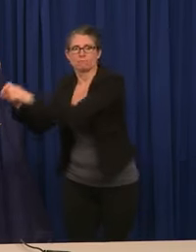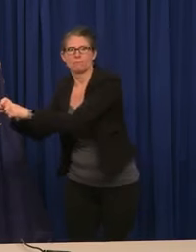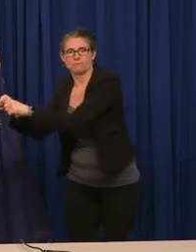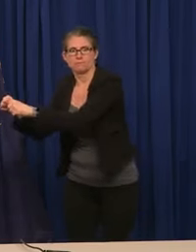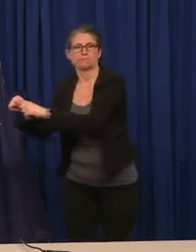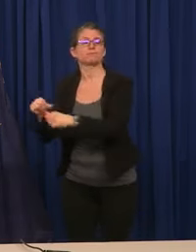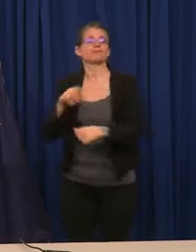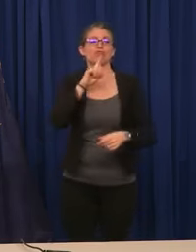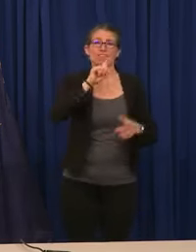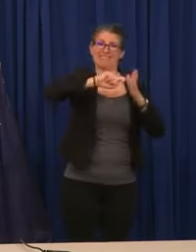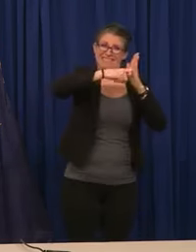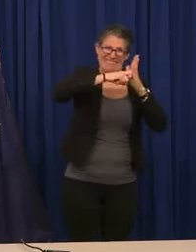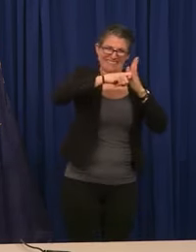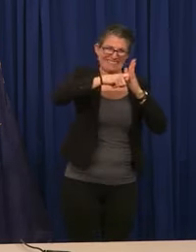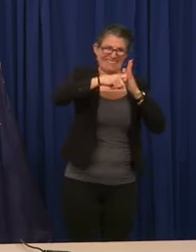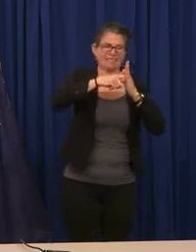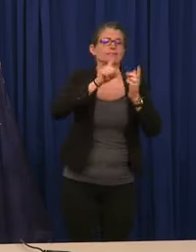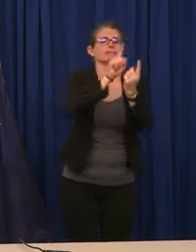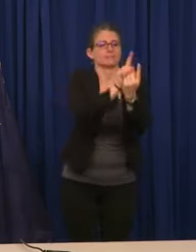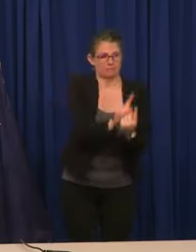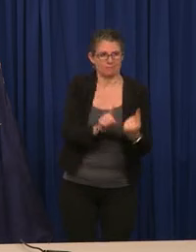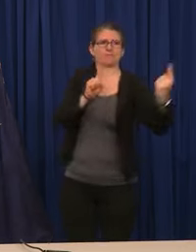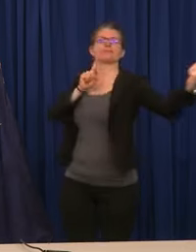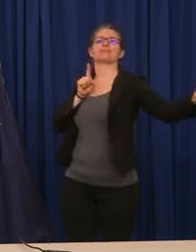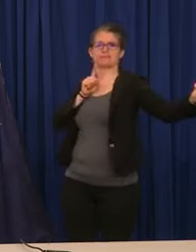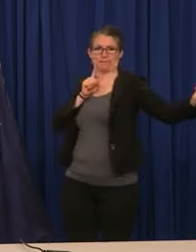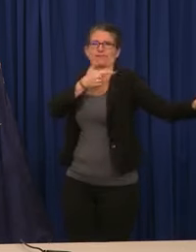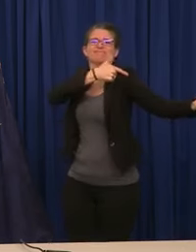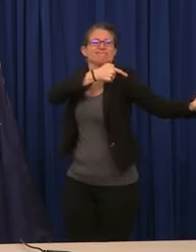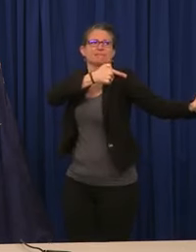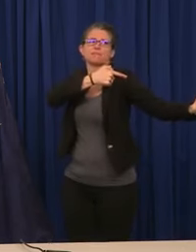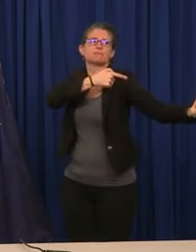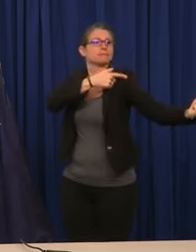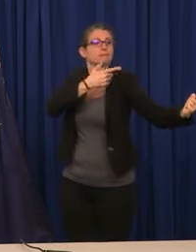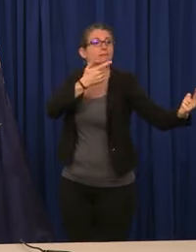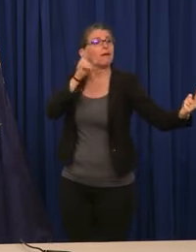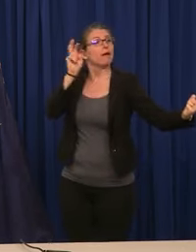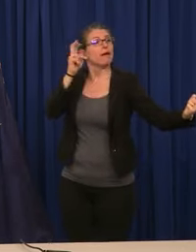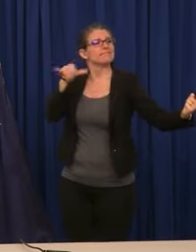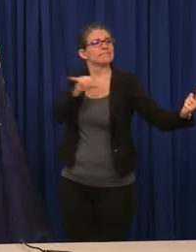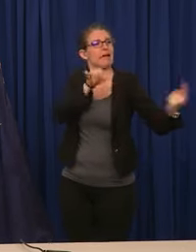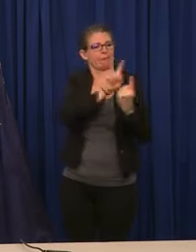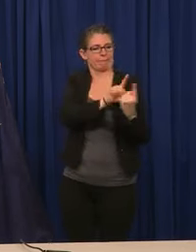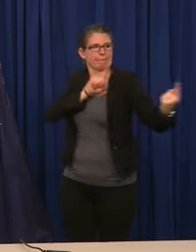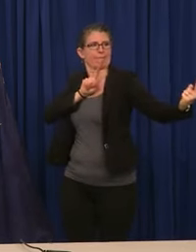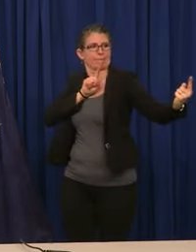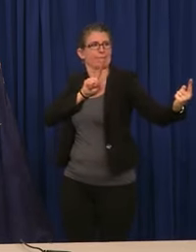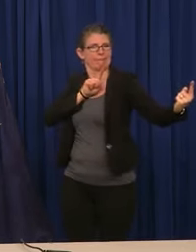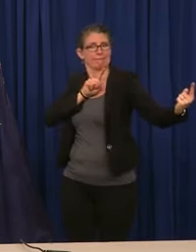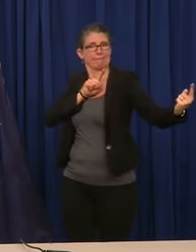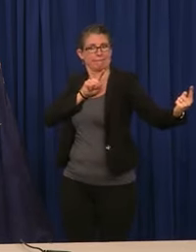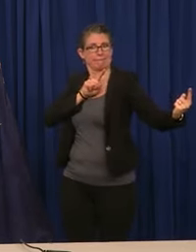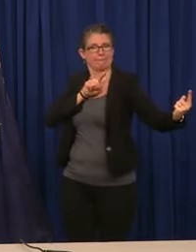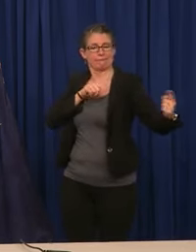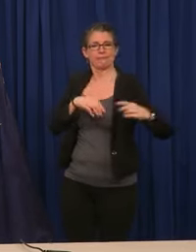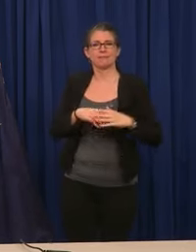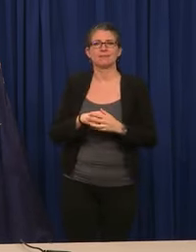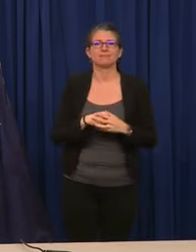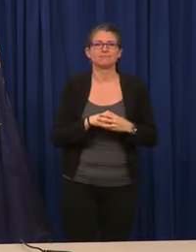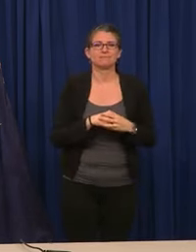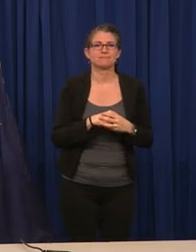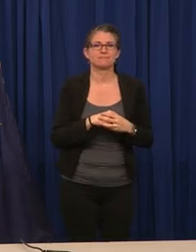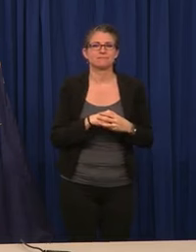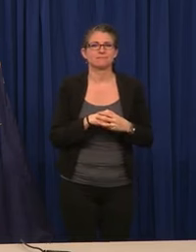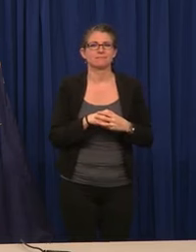states. The third is the need to send a clear signal, which I think Governor Mills's order and forthcoming